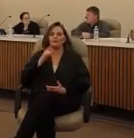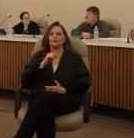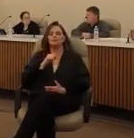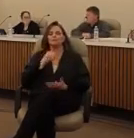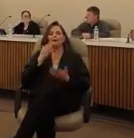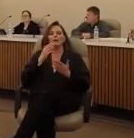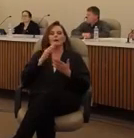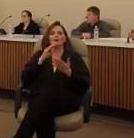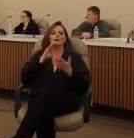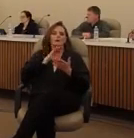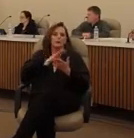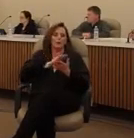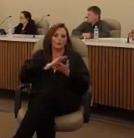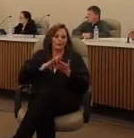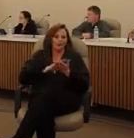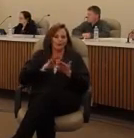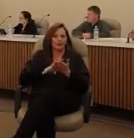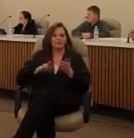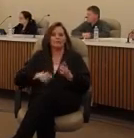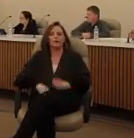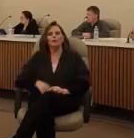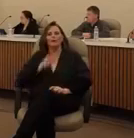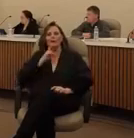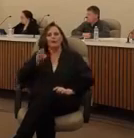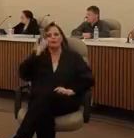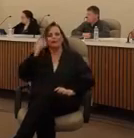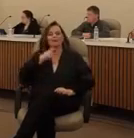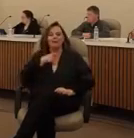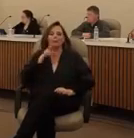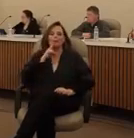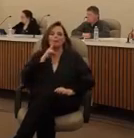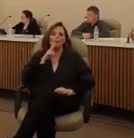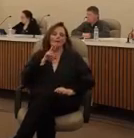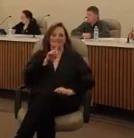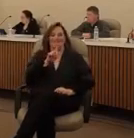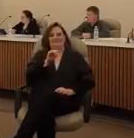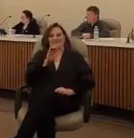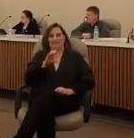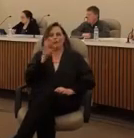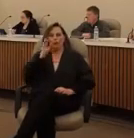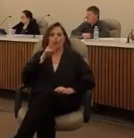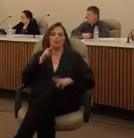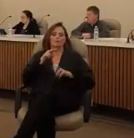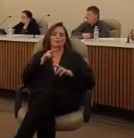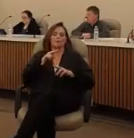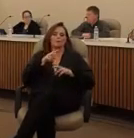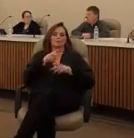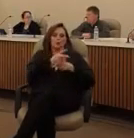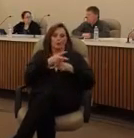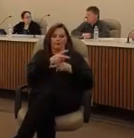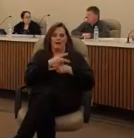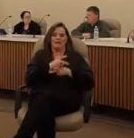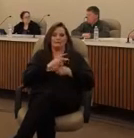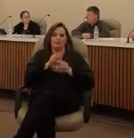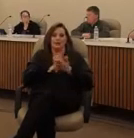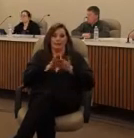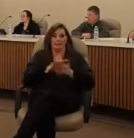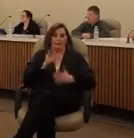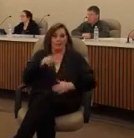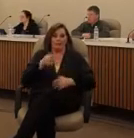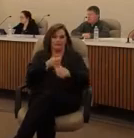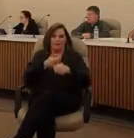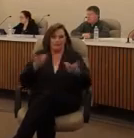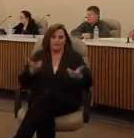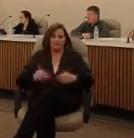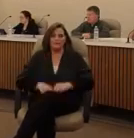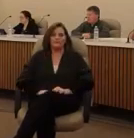required. However, I will say they will be under the oversight of the DEC, and if anything is required, it will be required. It's not really a voluntary.